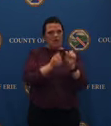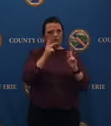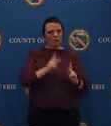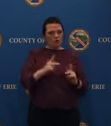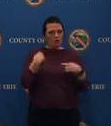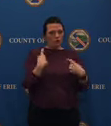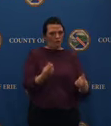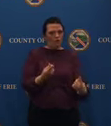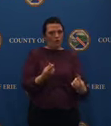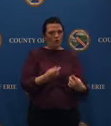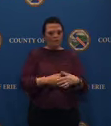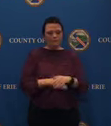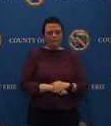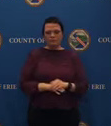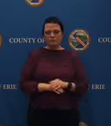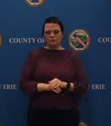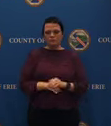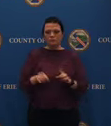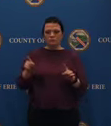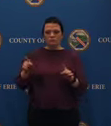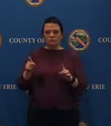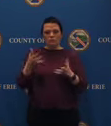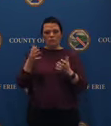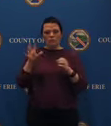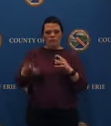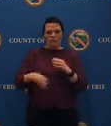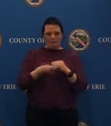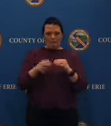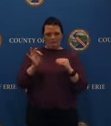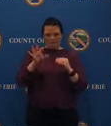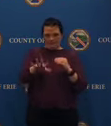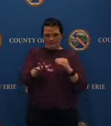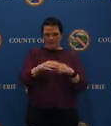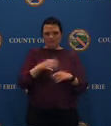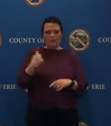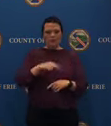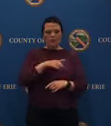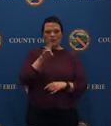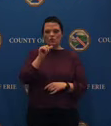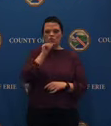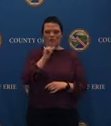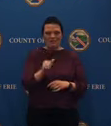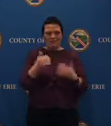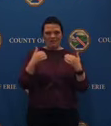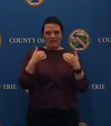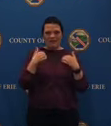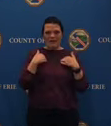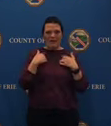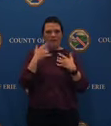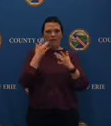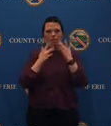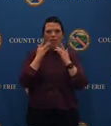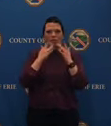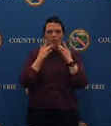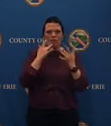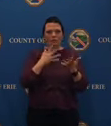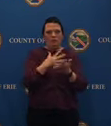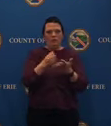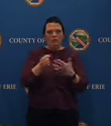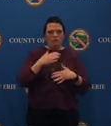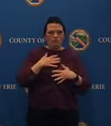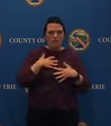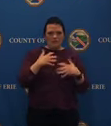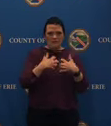far in Erie County. And I will just add that we do not have a shortage of ventilators at this moment.